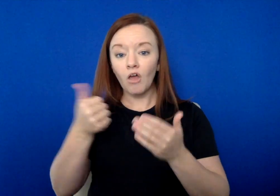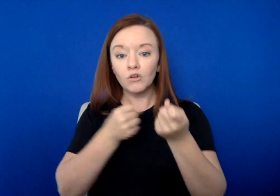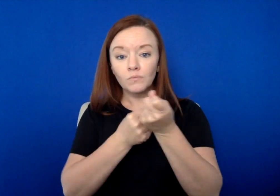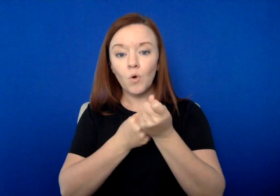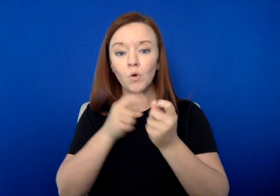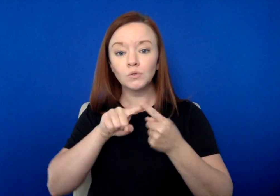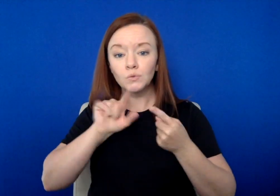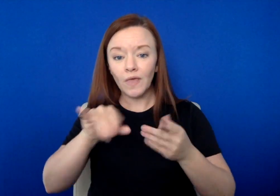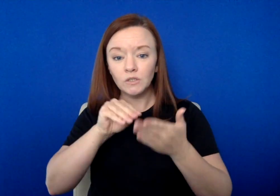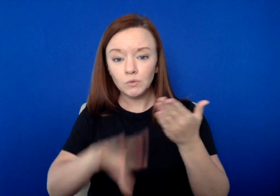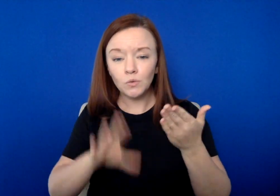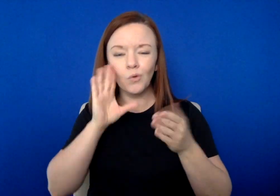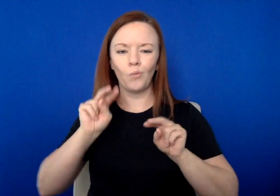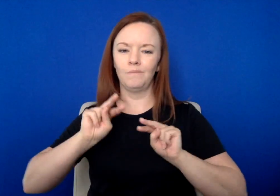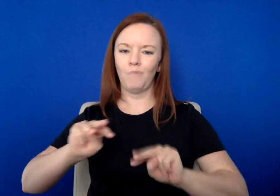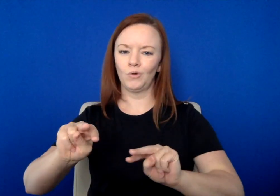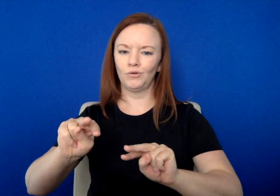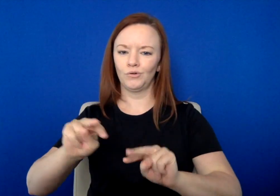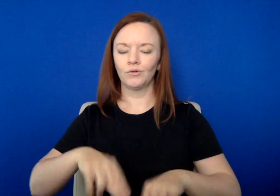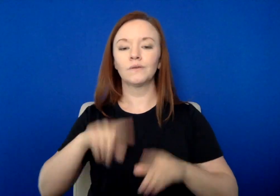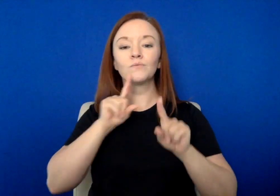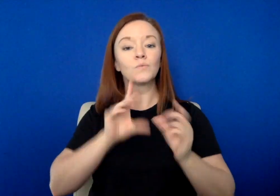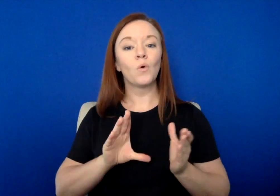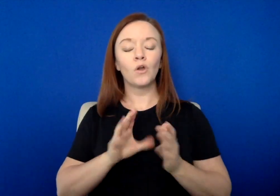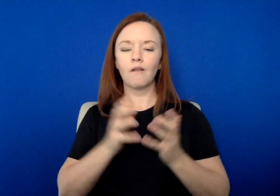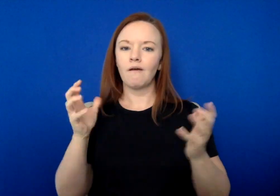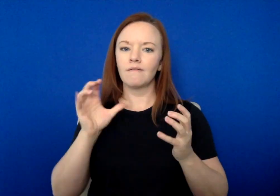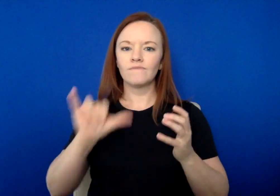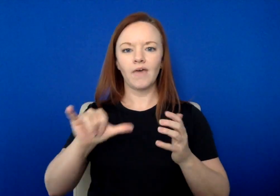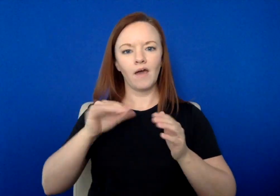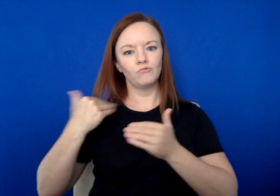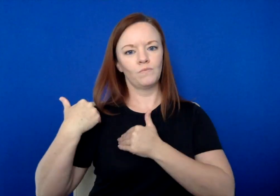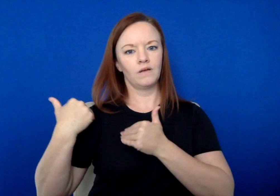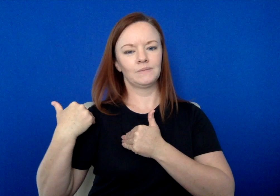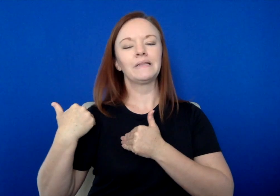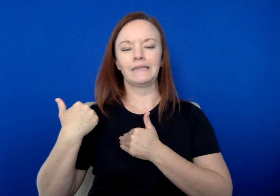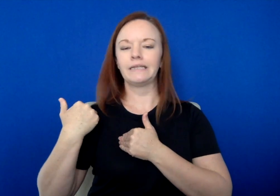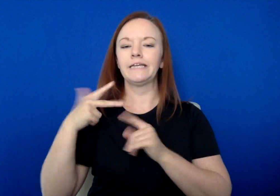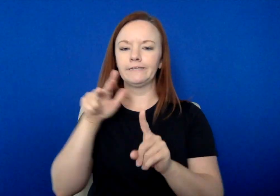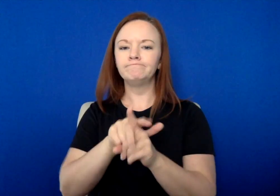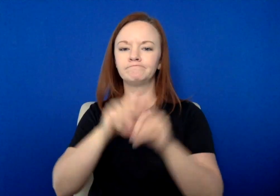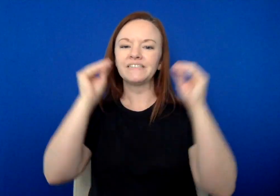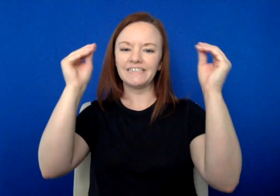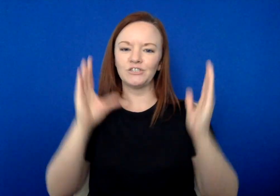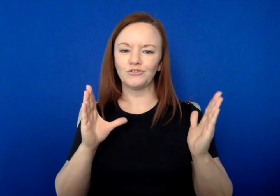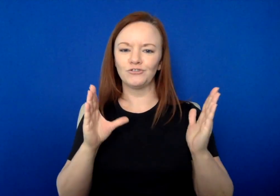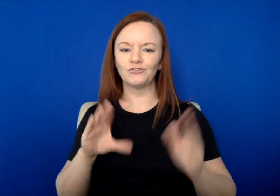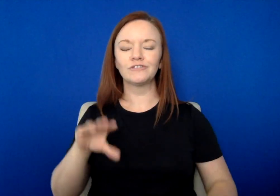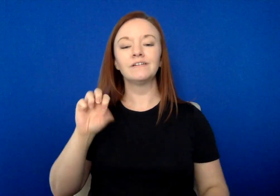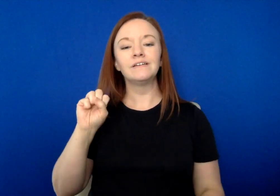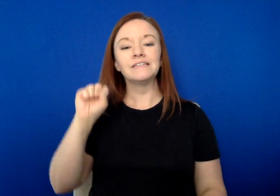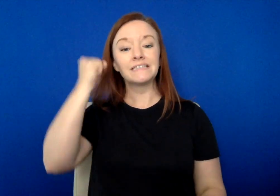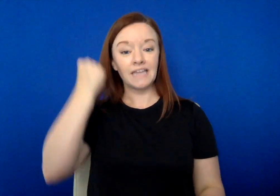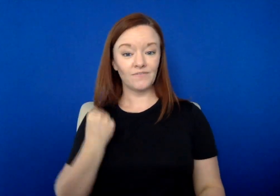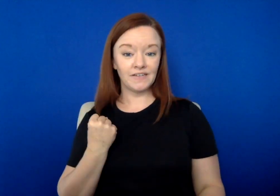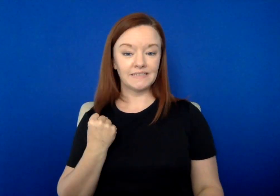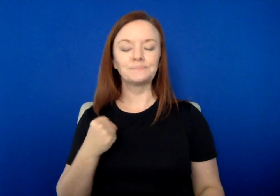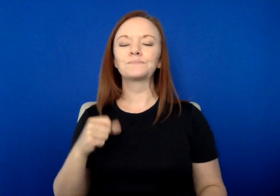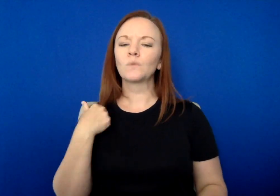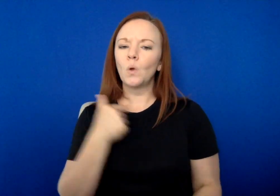student and their family. And so much of that falls to the teachers. We threw together materials and tried to get those into